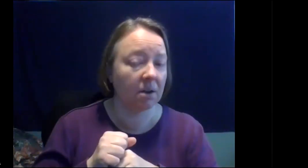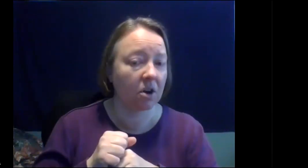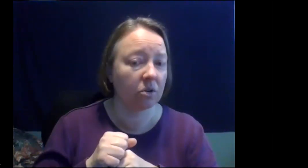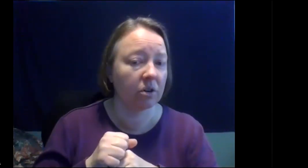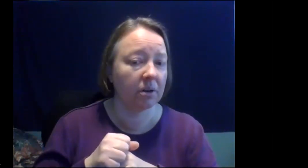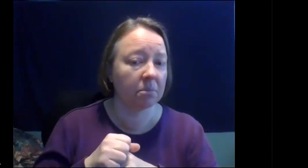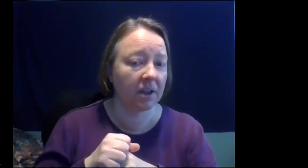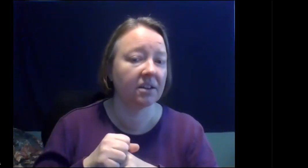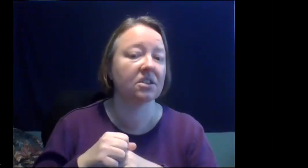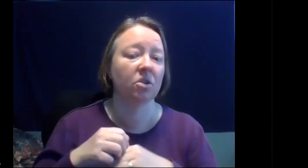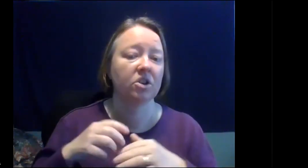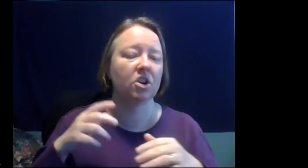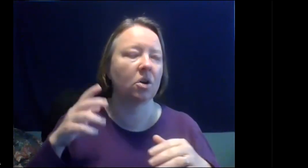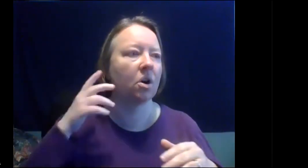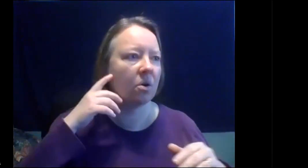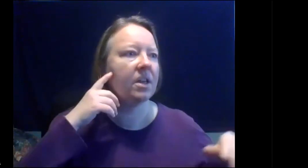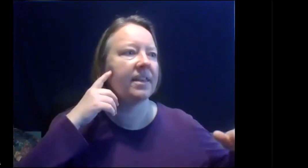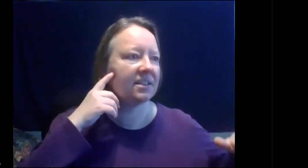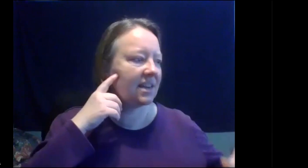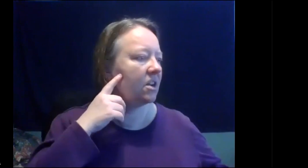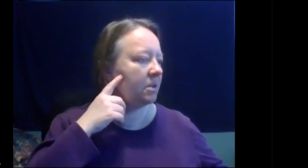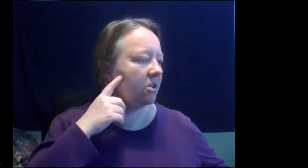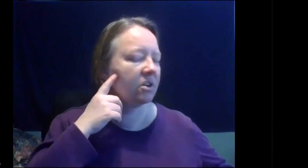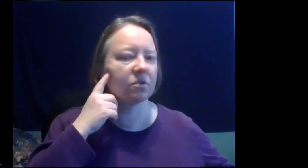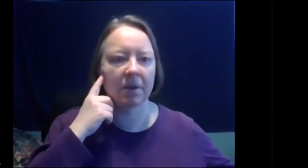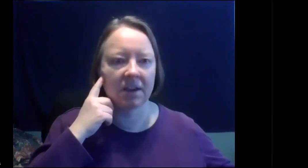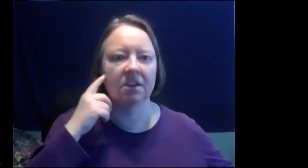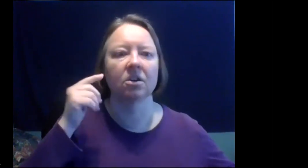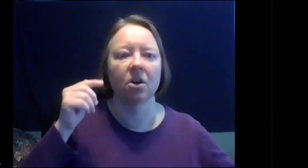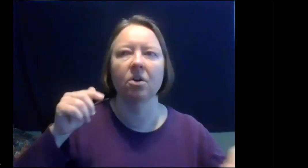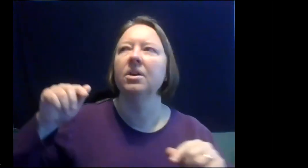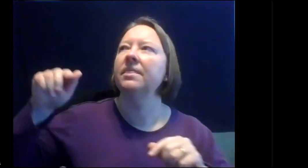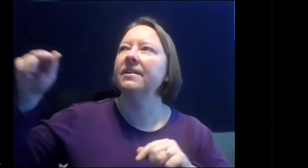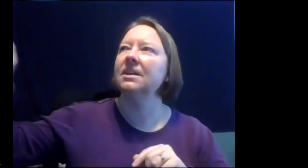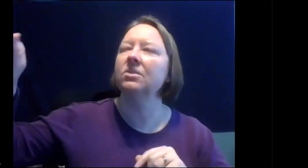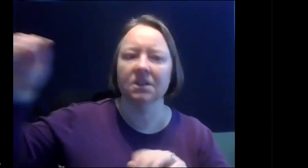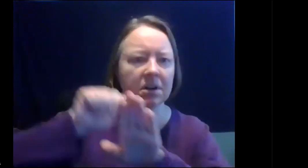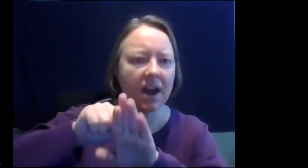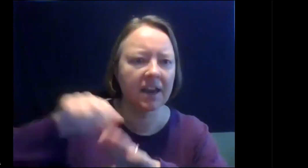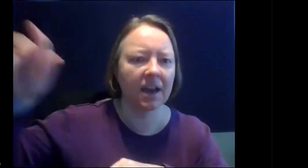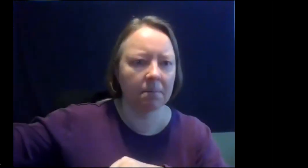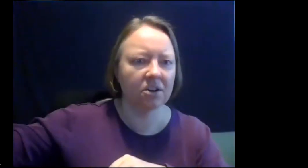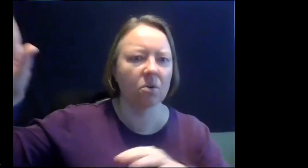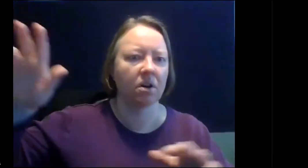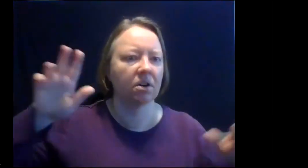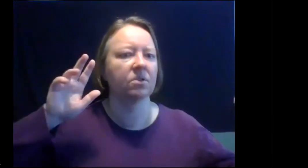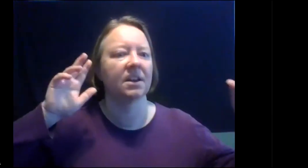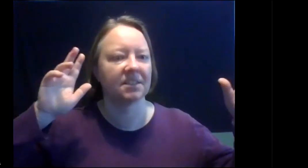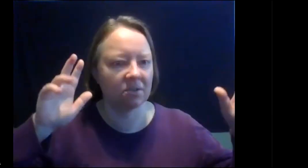a cochlear implant in order to know, oh, that sound I'm hearing is from my heater. Oh, that sound is someone knocking on my door. Oh, that sound